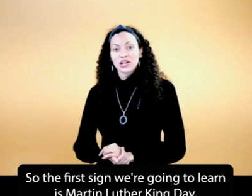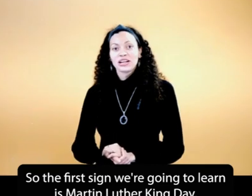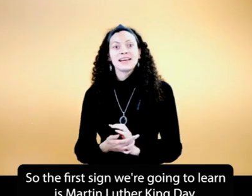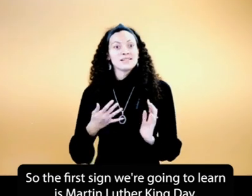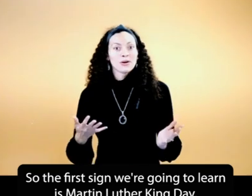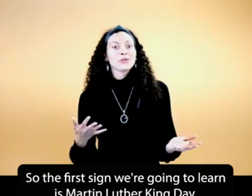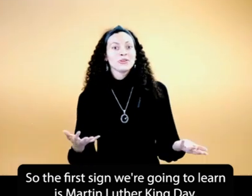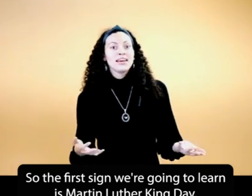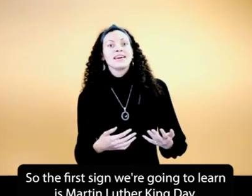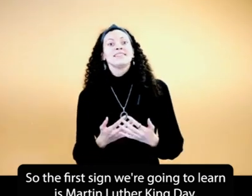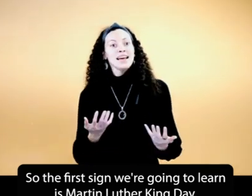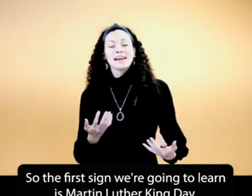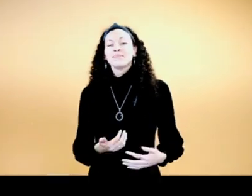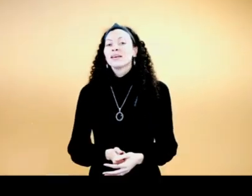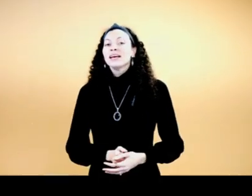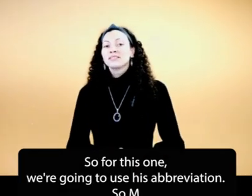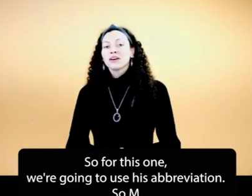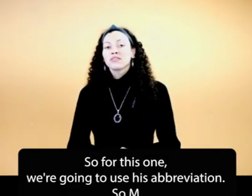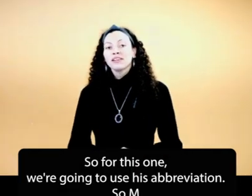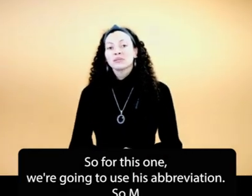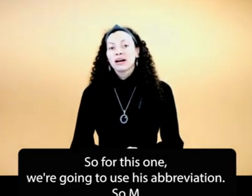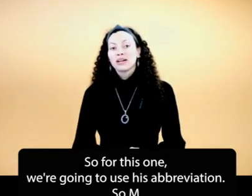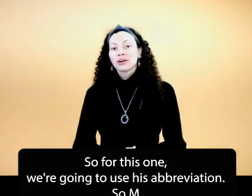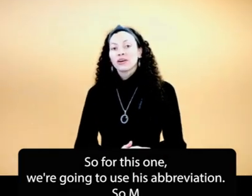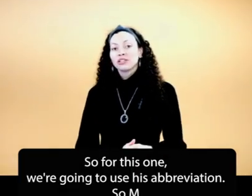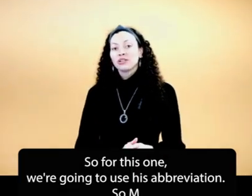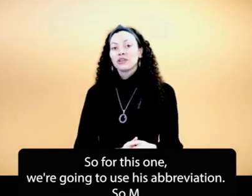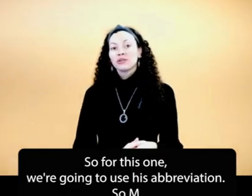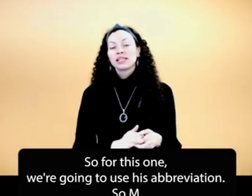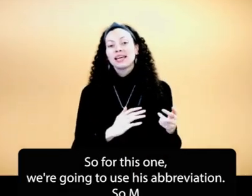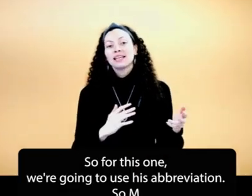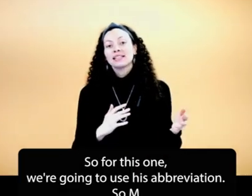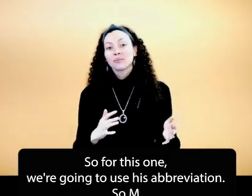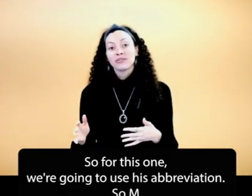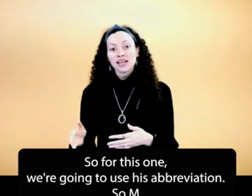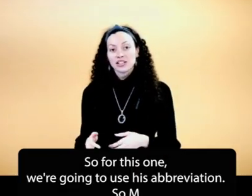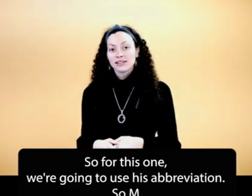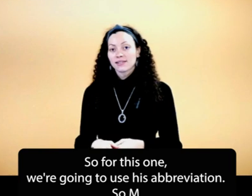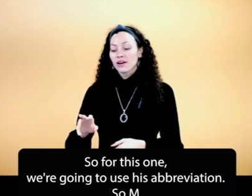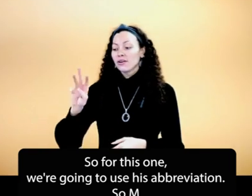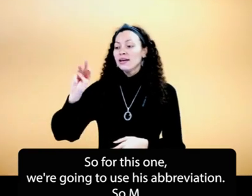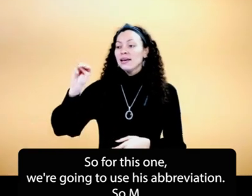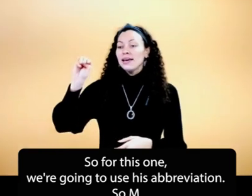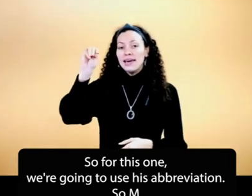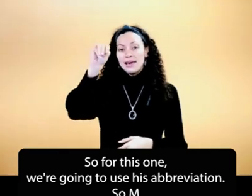learn is Martin Luther King Day. So for this one, we're going to use his abbreviations. So